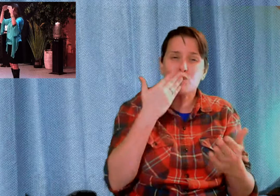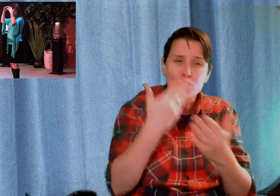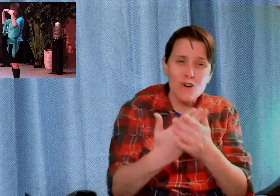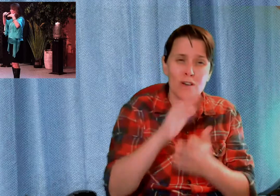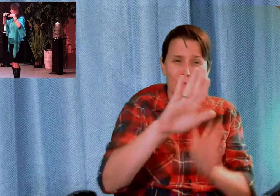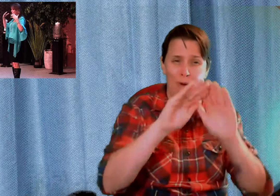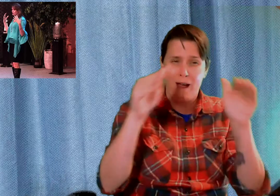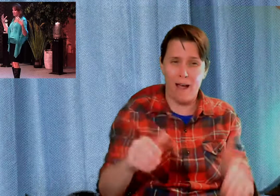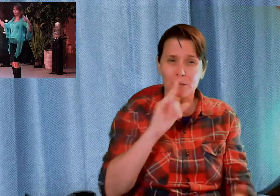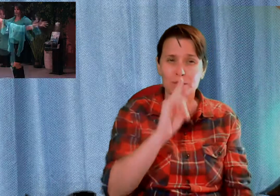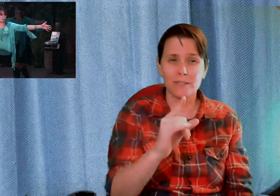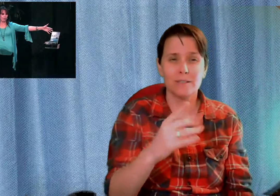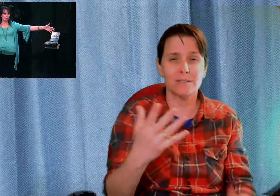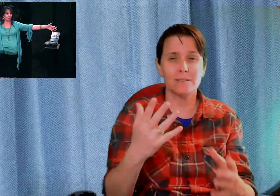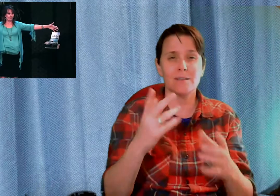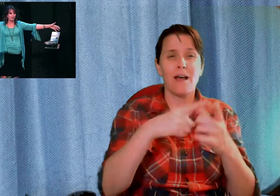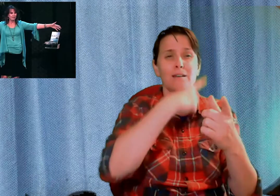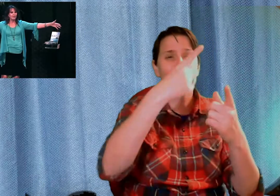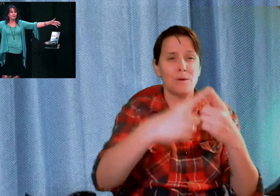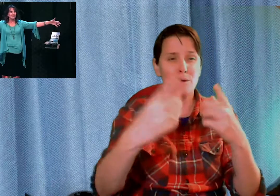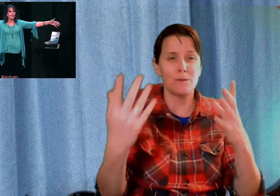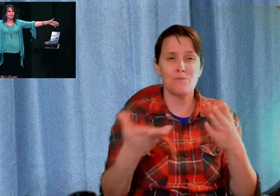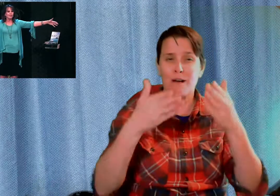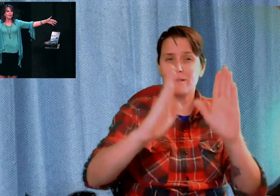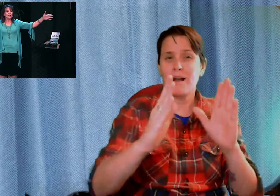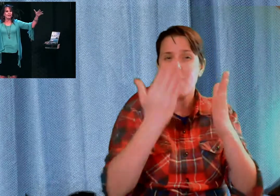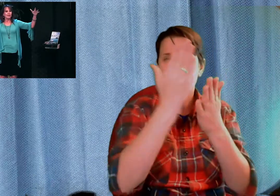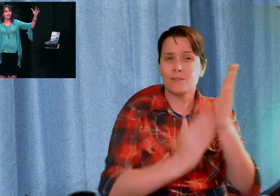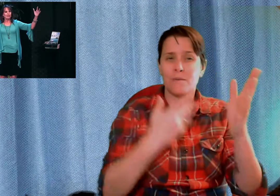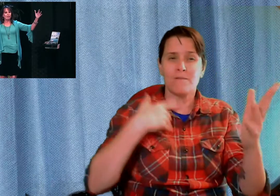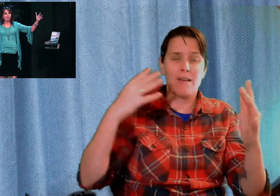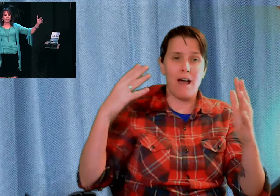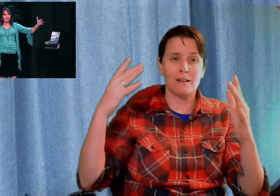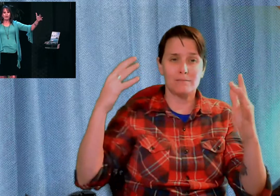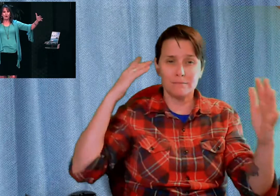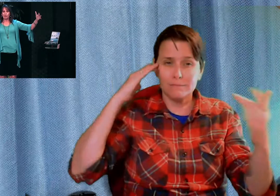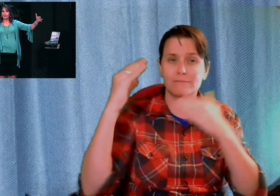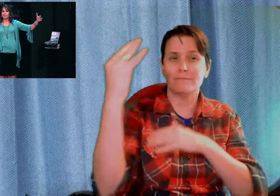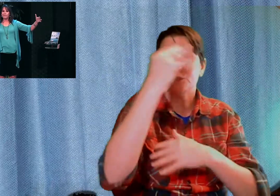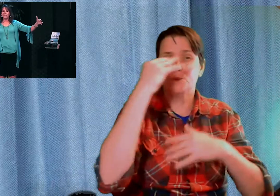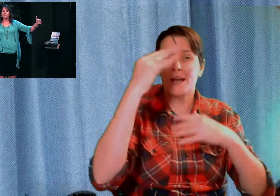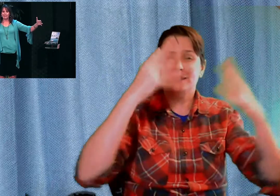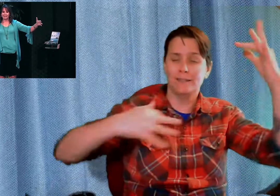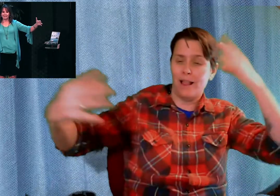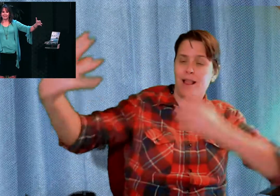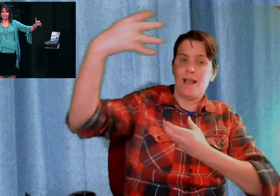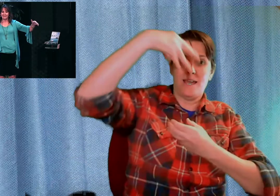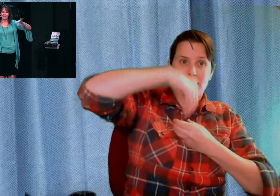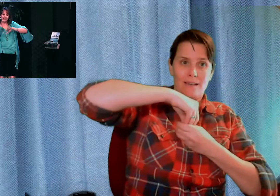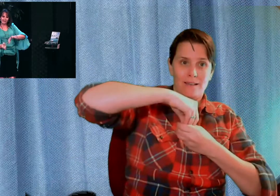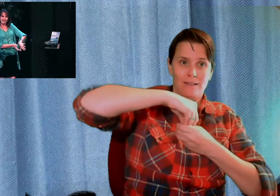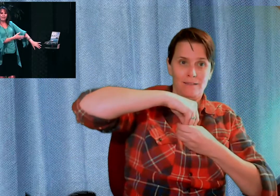in your head, in your world, in your life, in the world, then feel what that feels